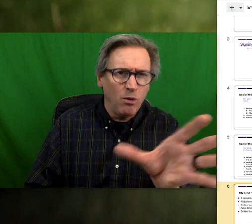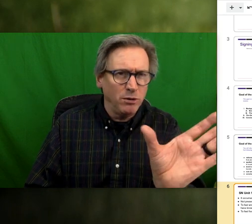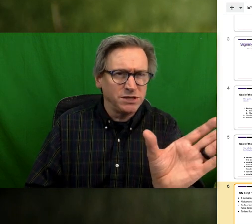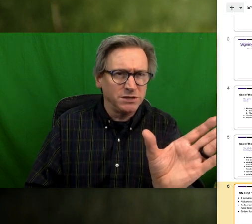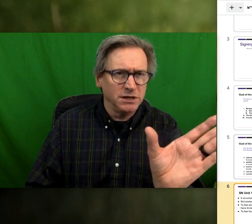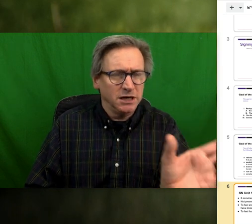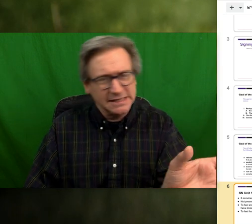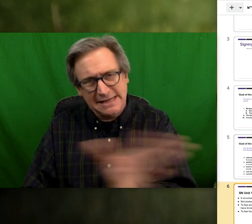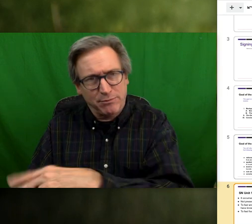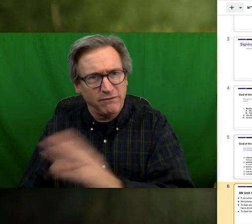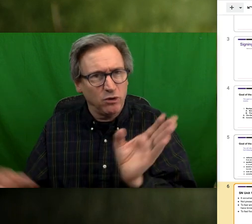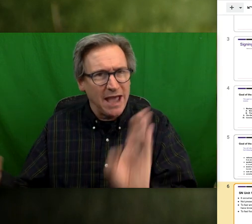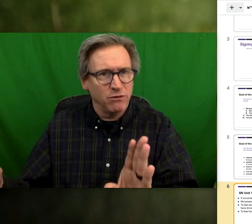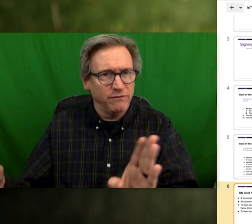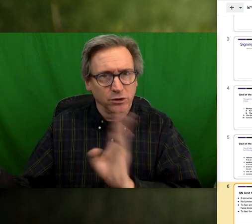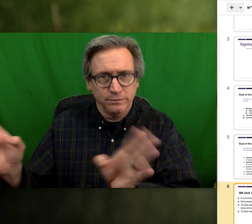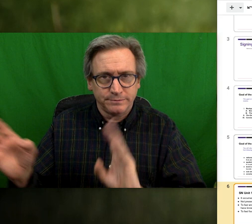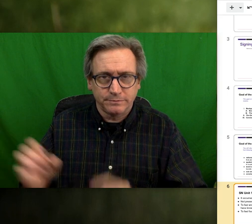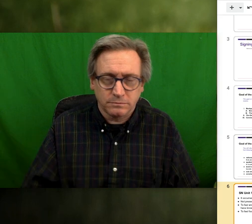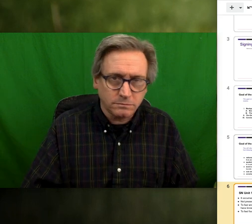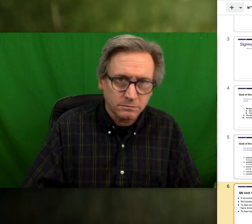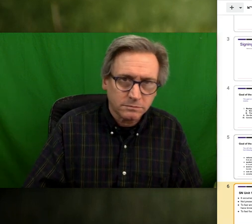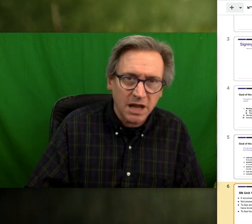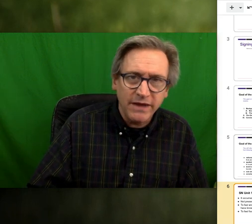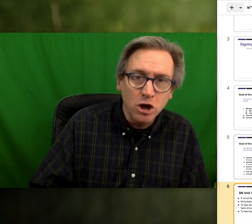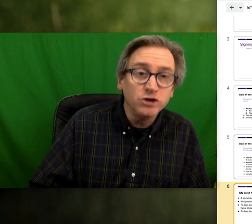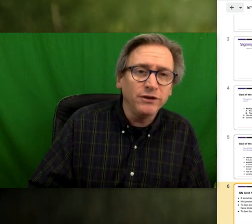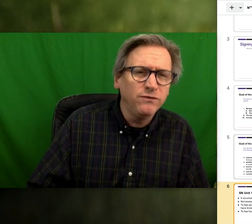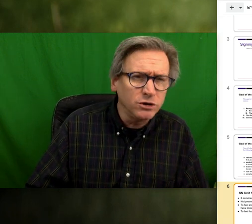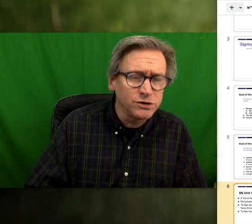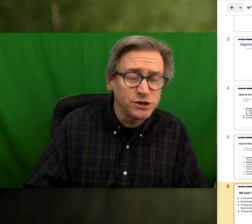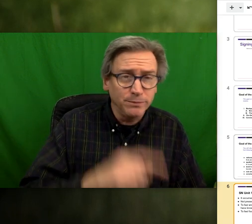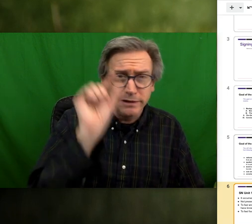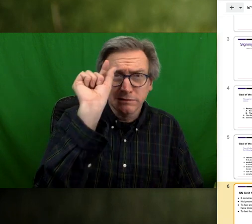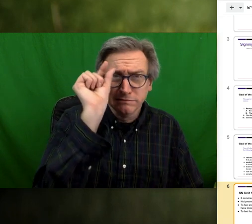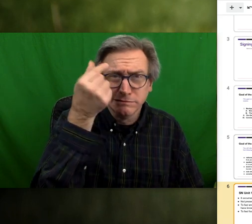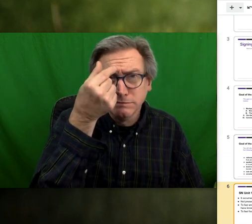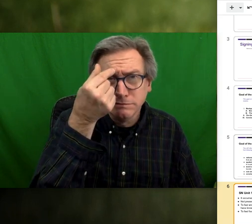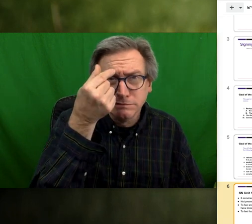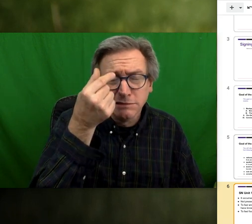I will post a separate vocab review. And then to feel foolish or stupid,